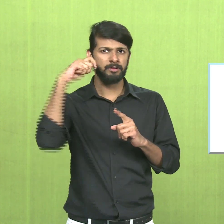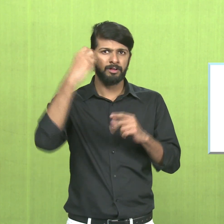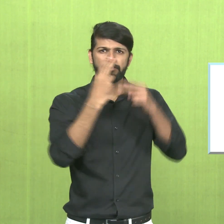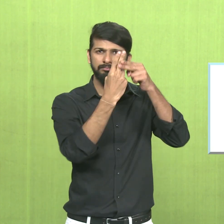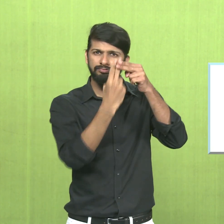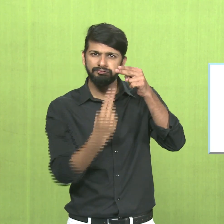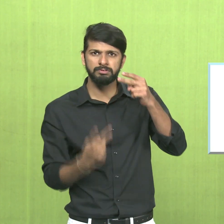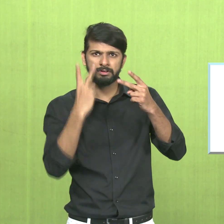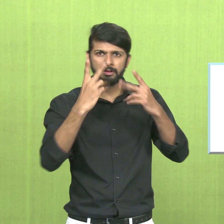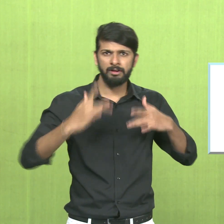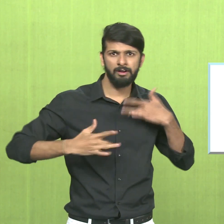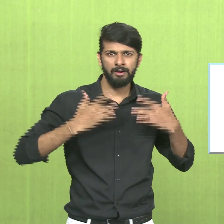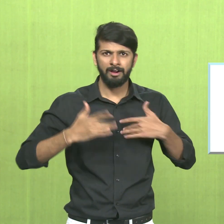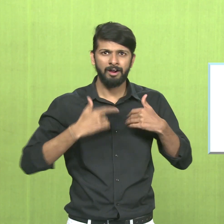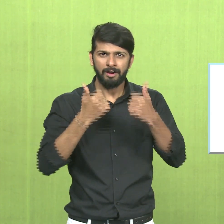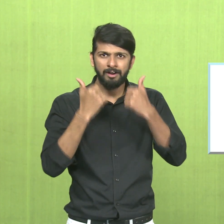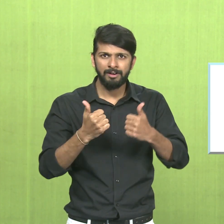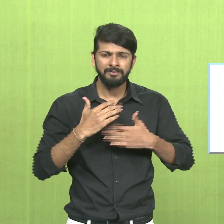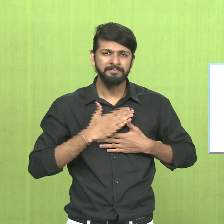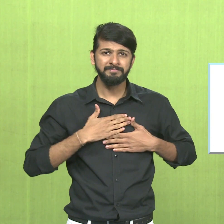I hope you enjoyed watching part 4.